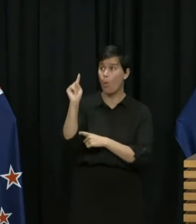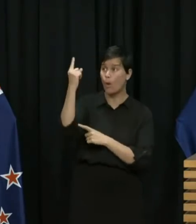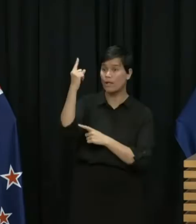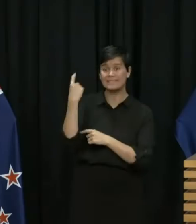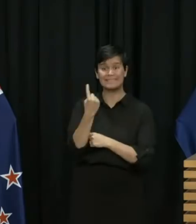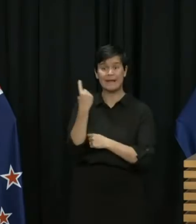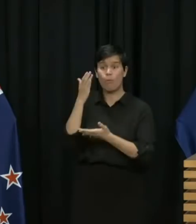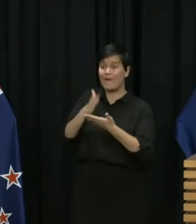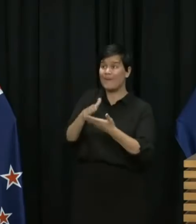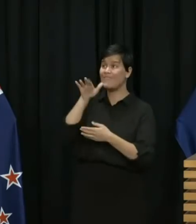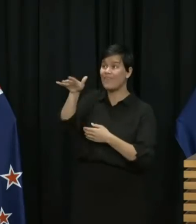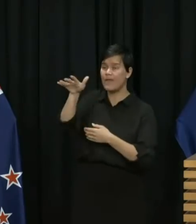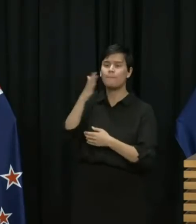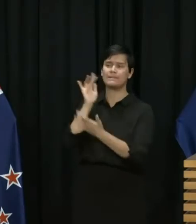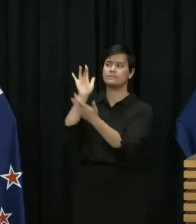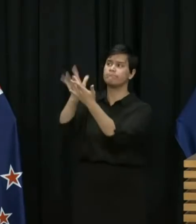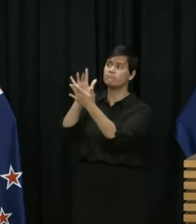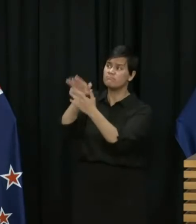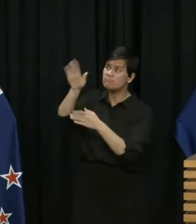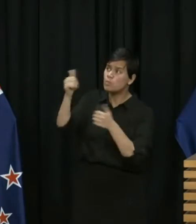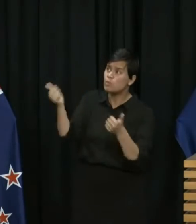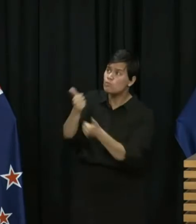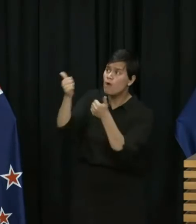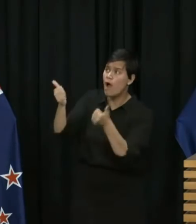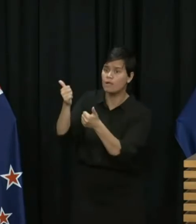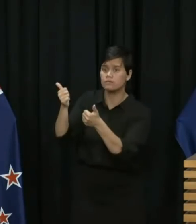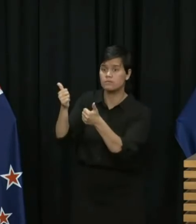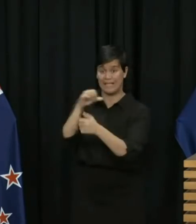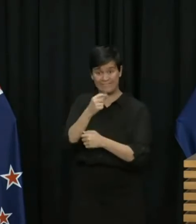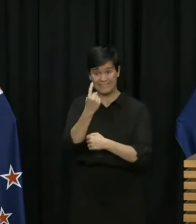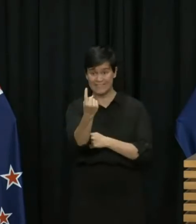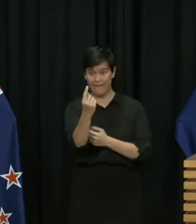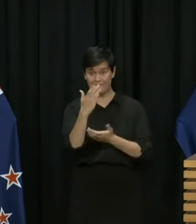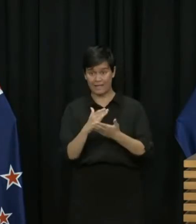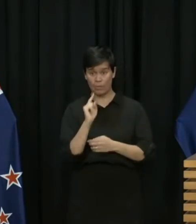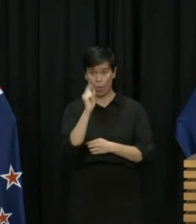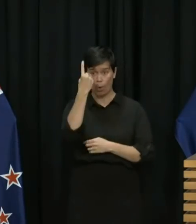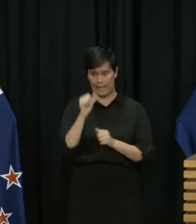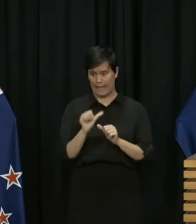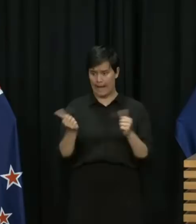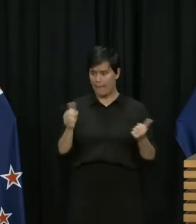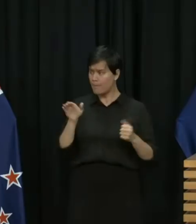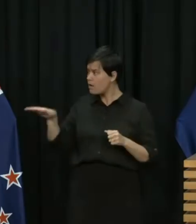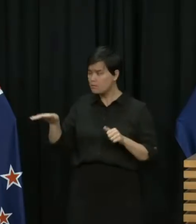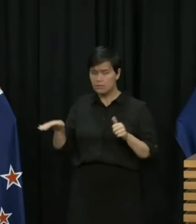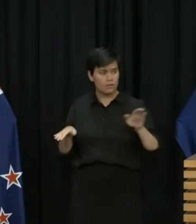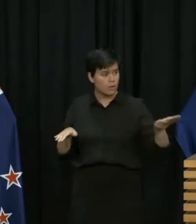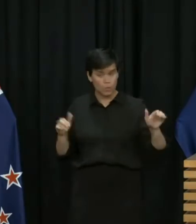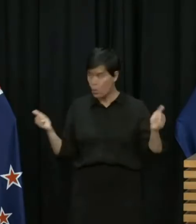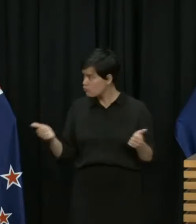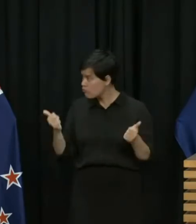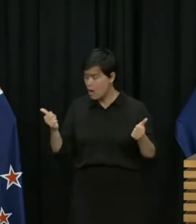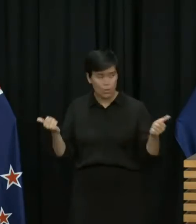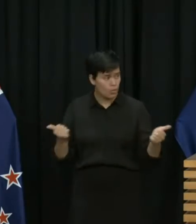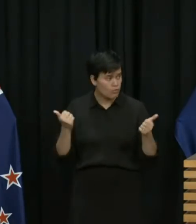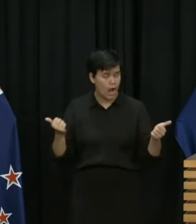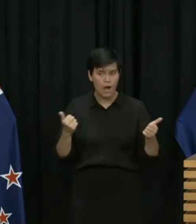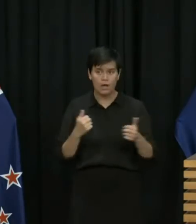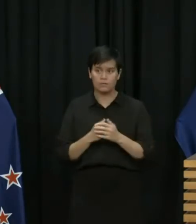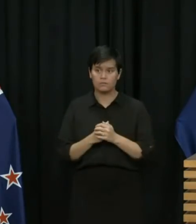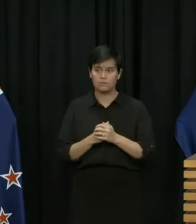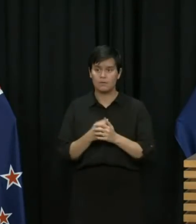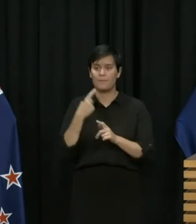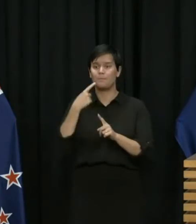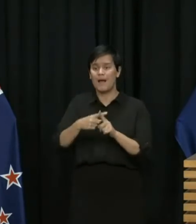if you're in Auckland, please check on your neighbours, ensure they're looked after and supported. And finally, as I've said all the way